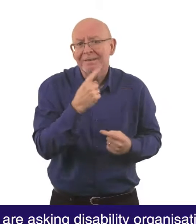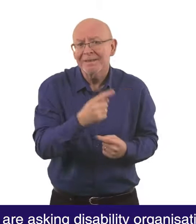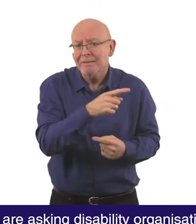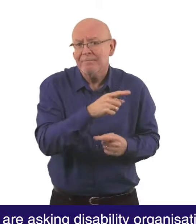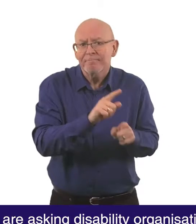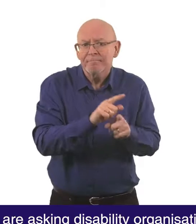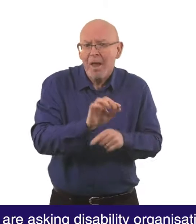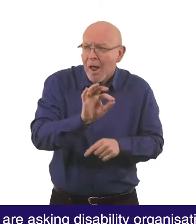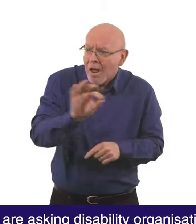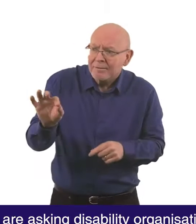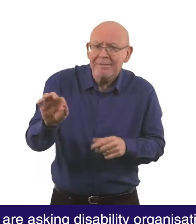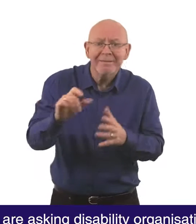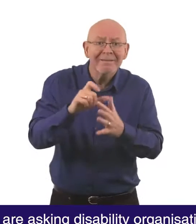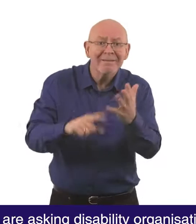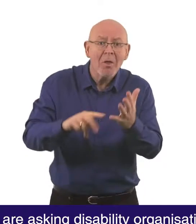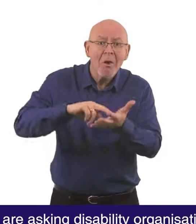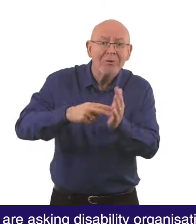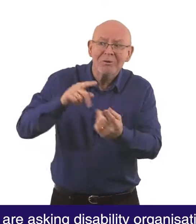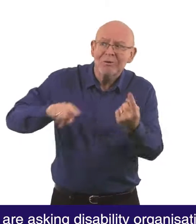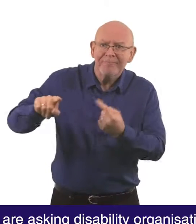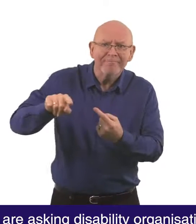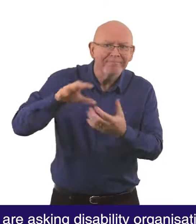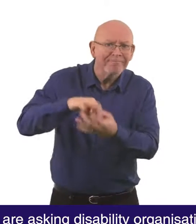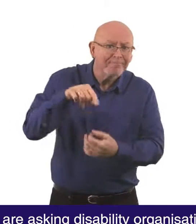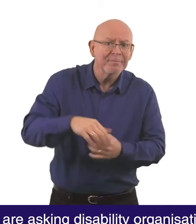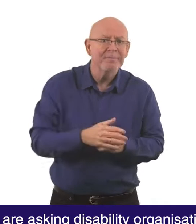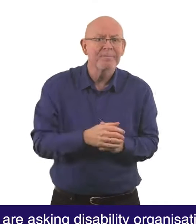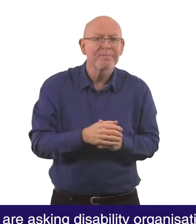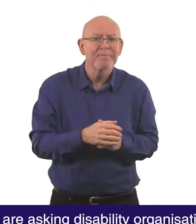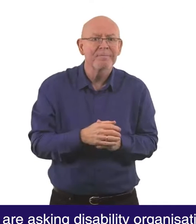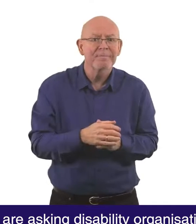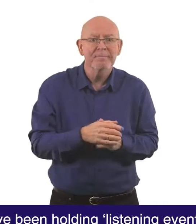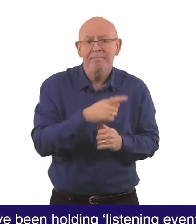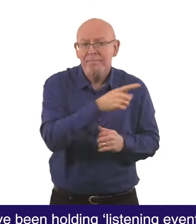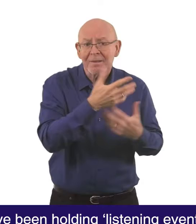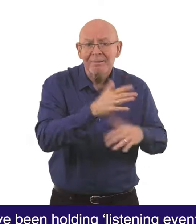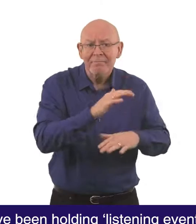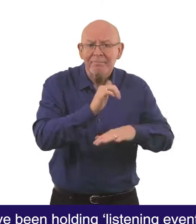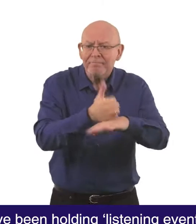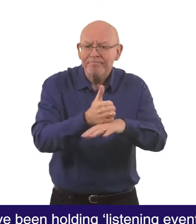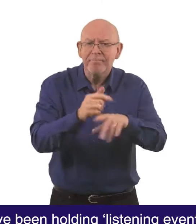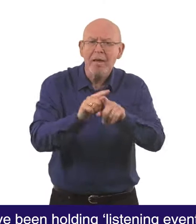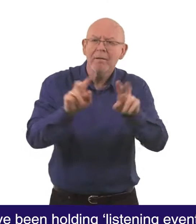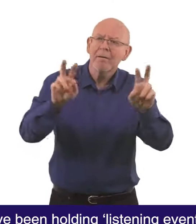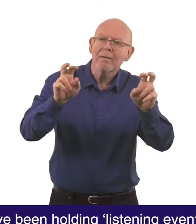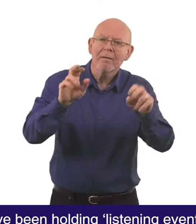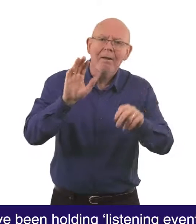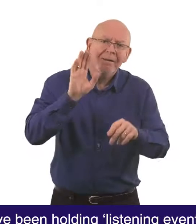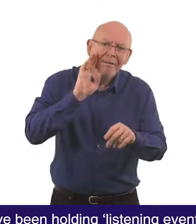They said they are asking disability organizations about this, and they've been holding listening